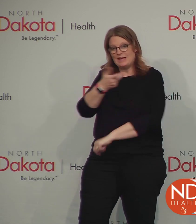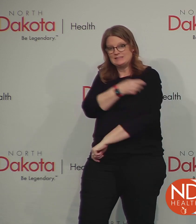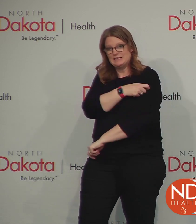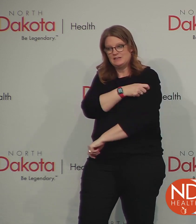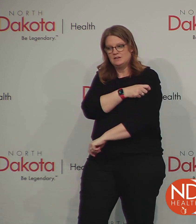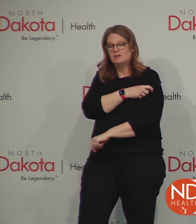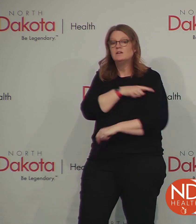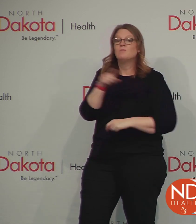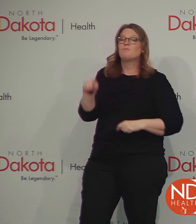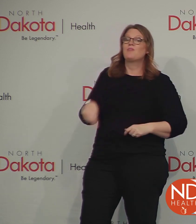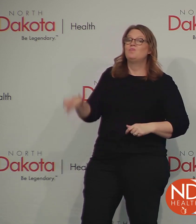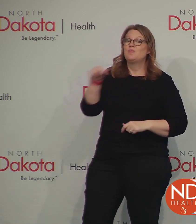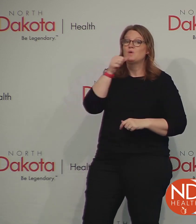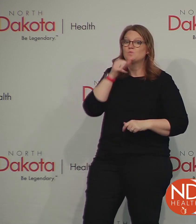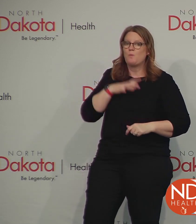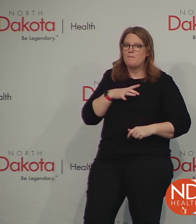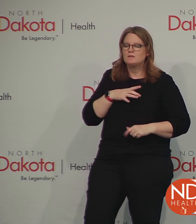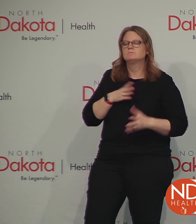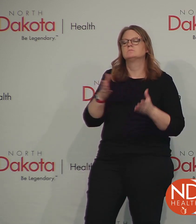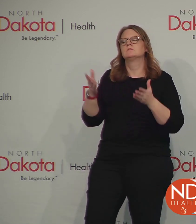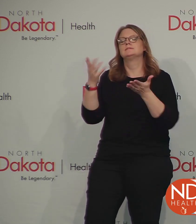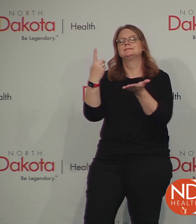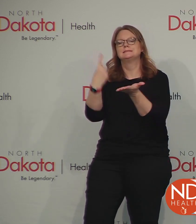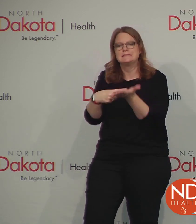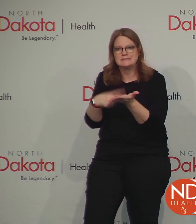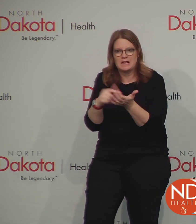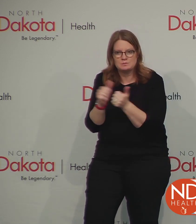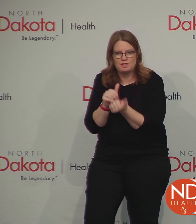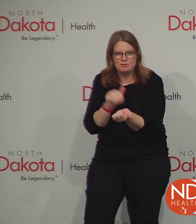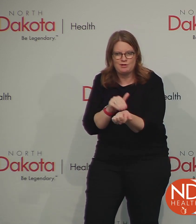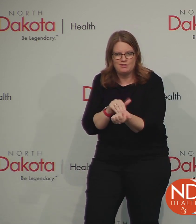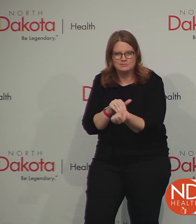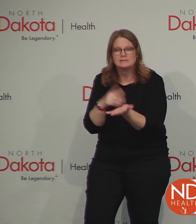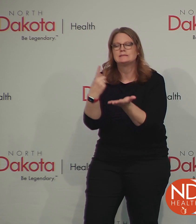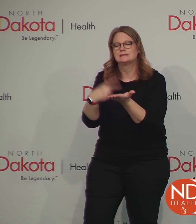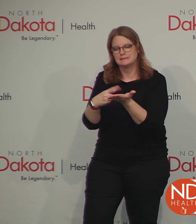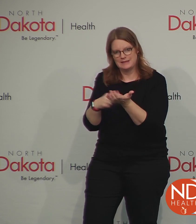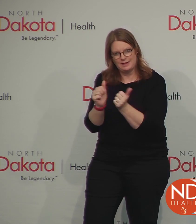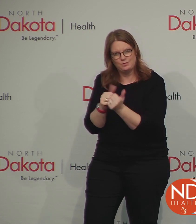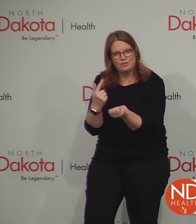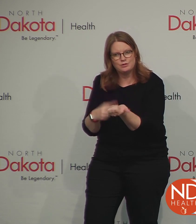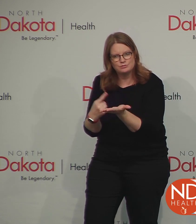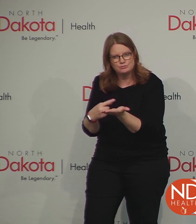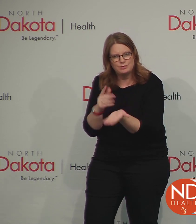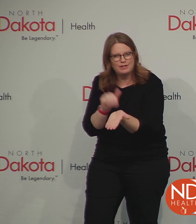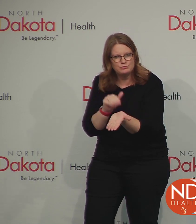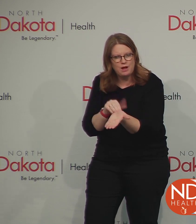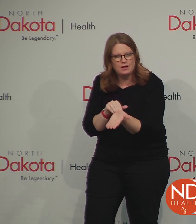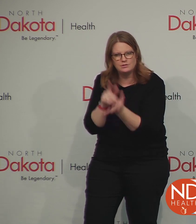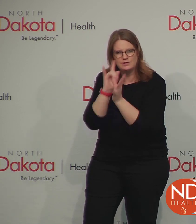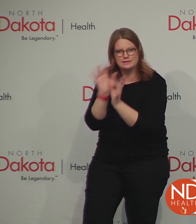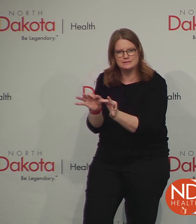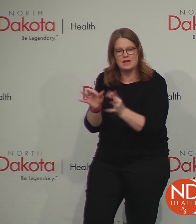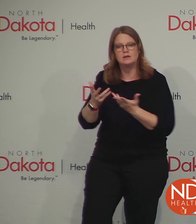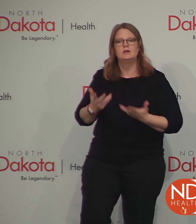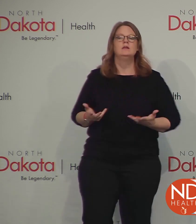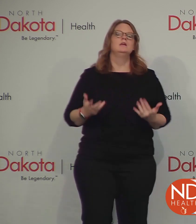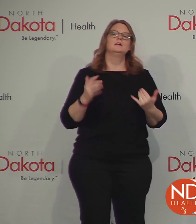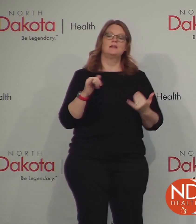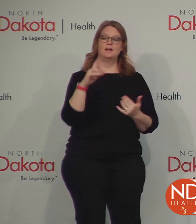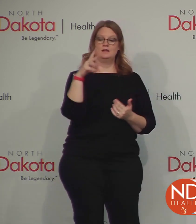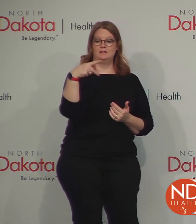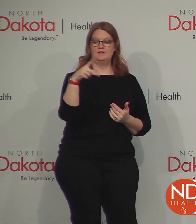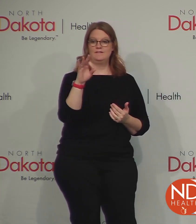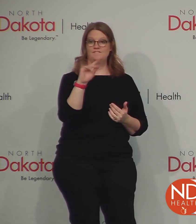with their healthcare provider if they have questions on COVID vaccination. So that's what I have to talk about on